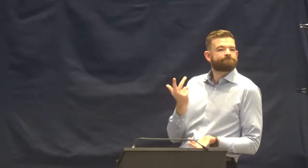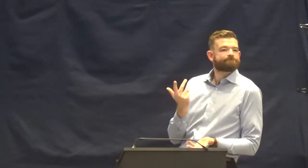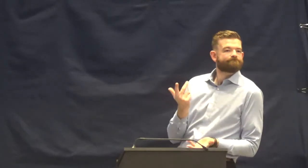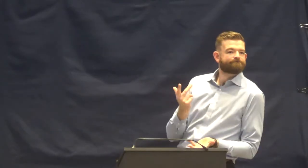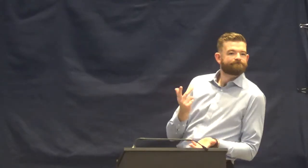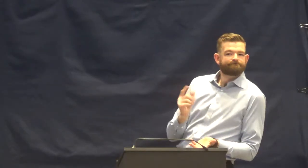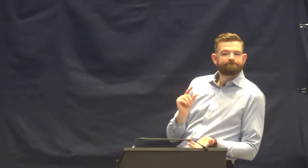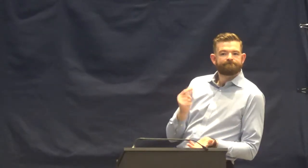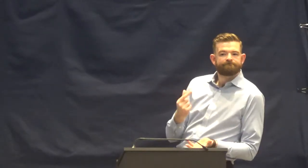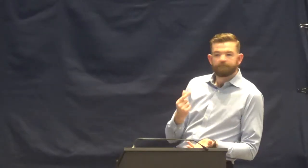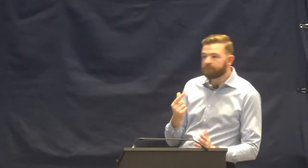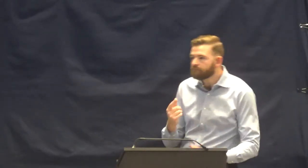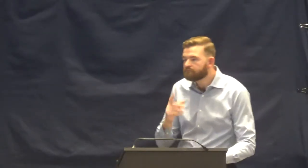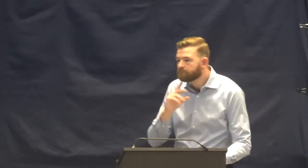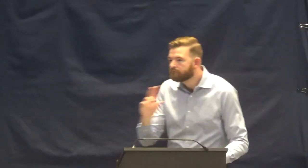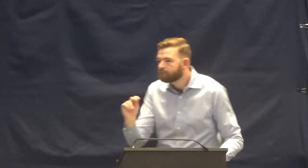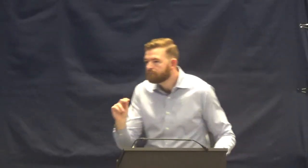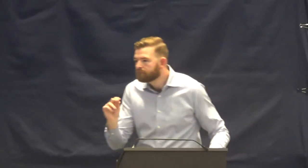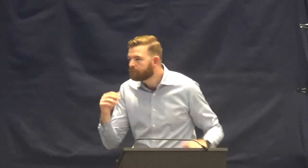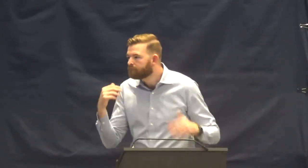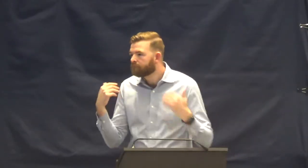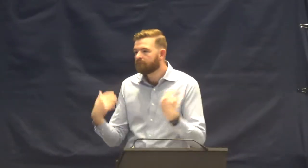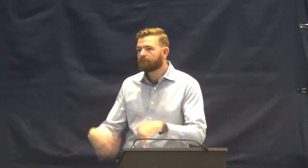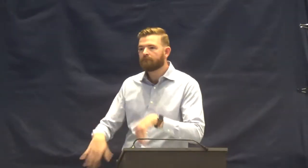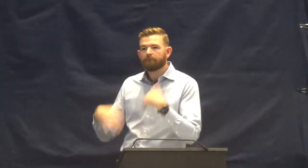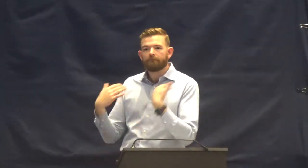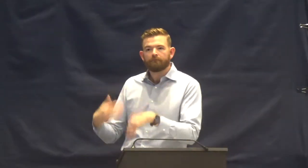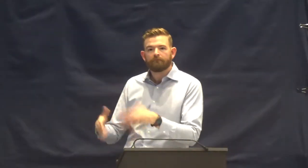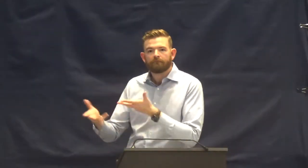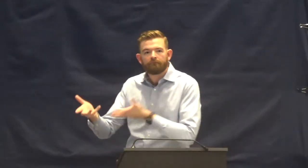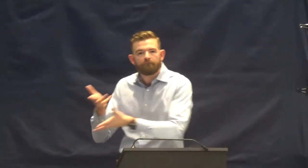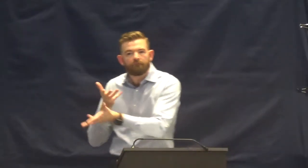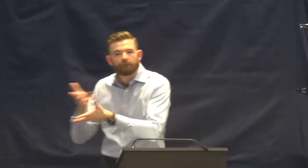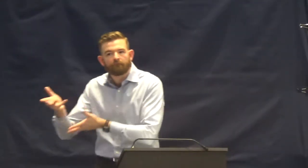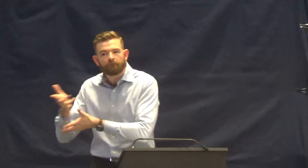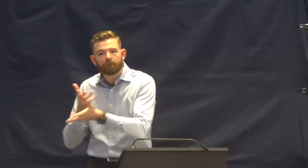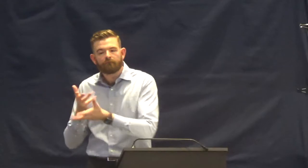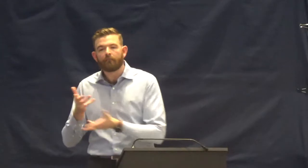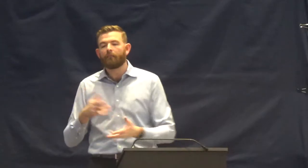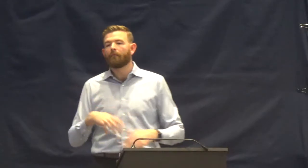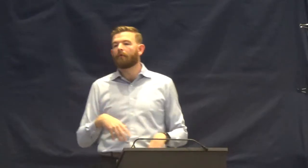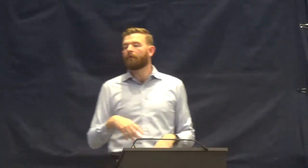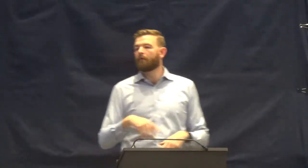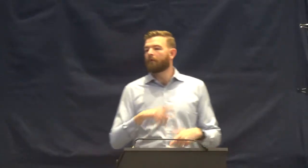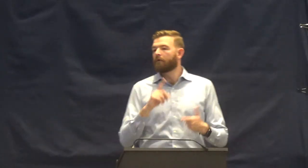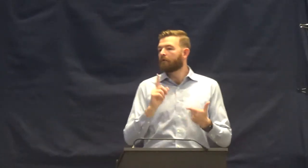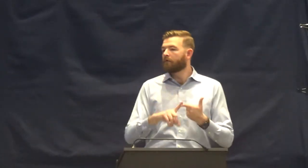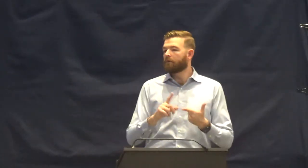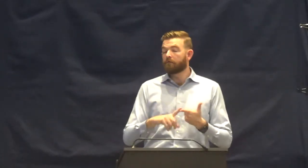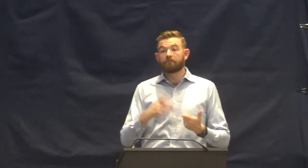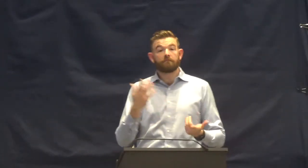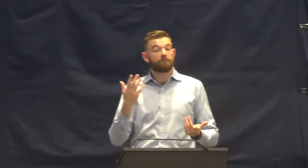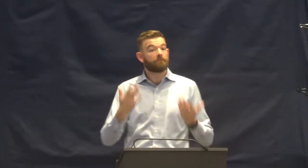I always thought this deaf person really wasn't very smart, but listen to them and have